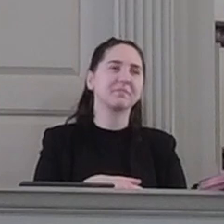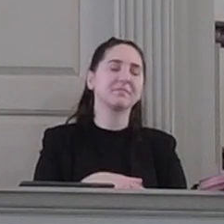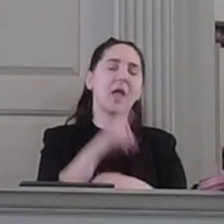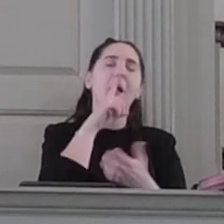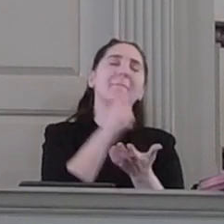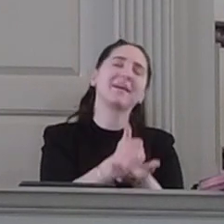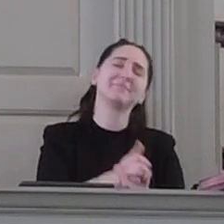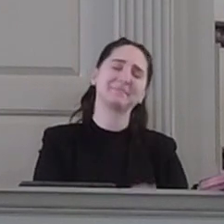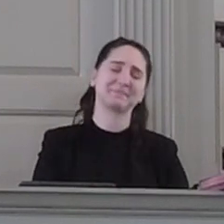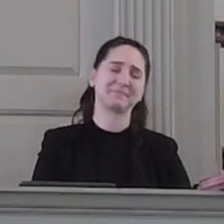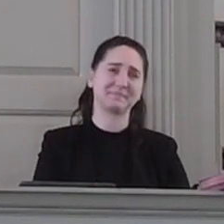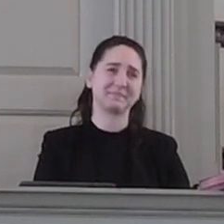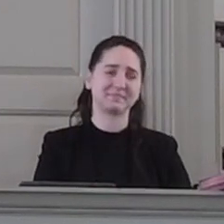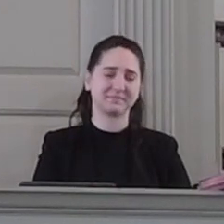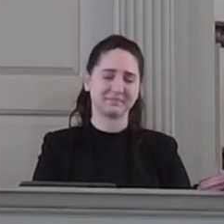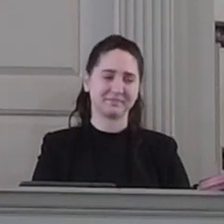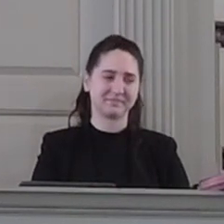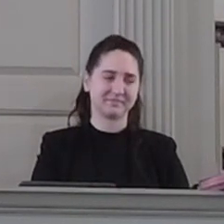Amen.